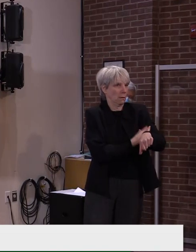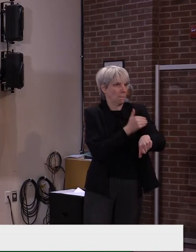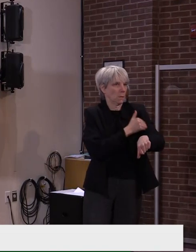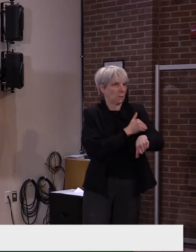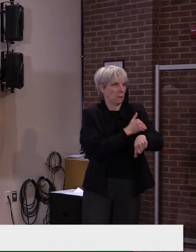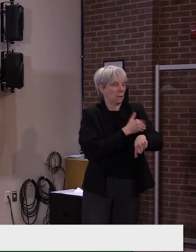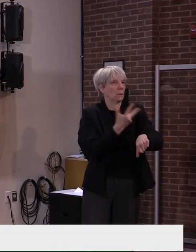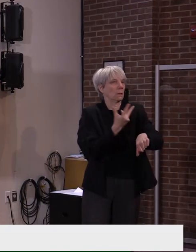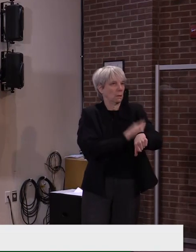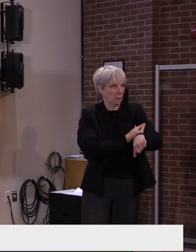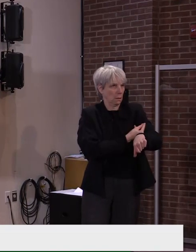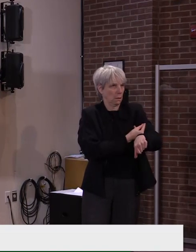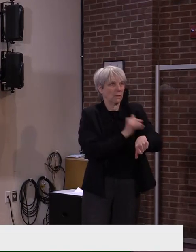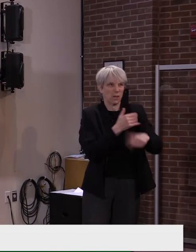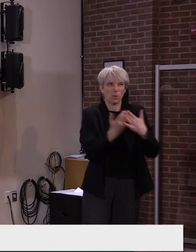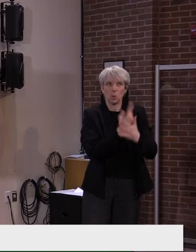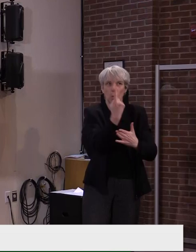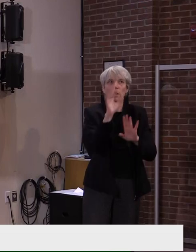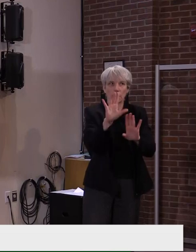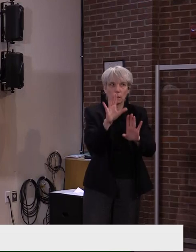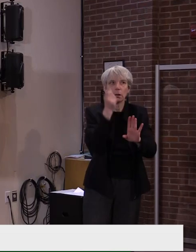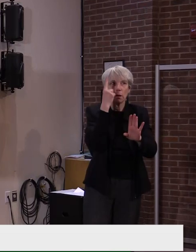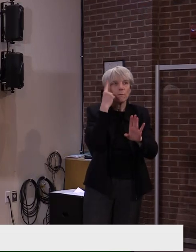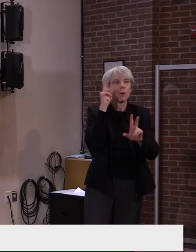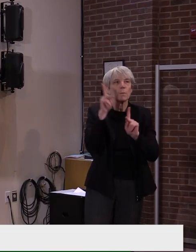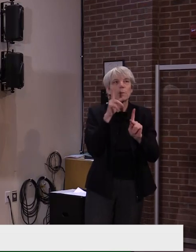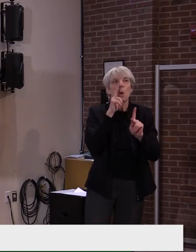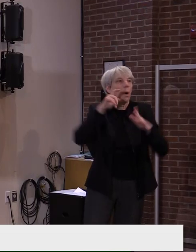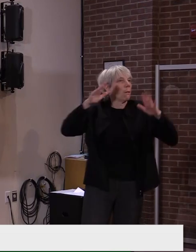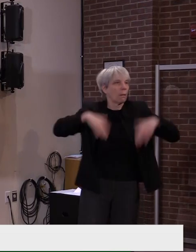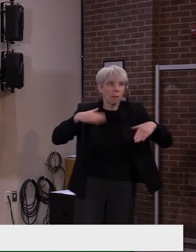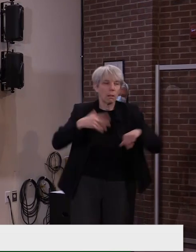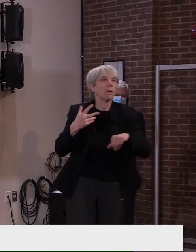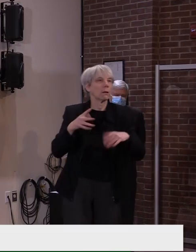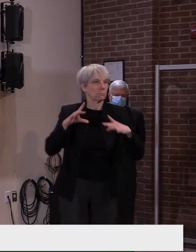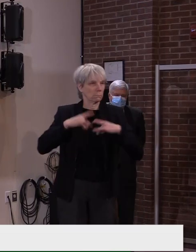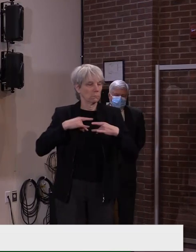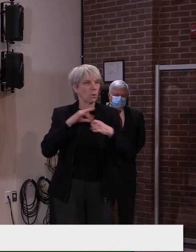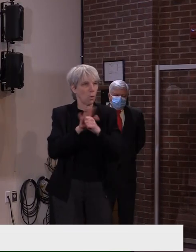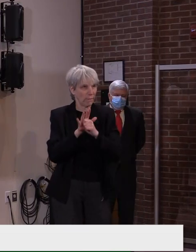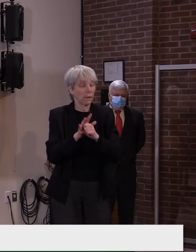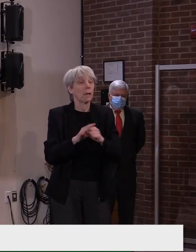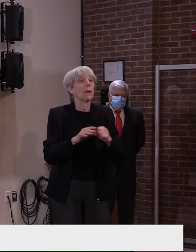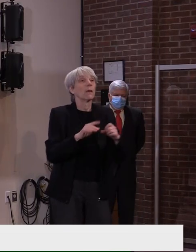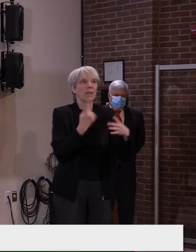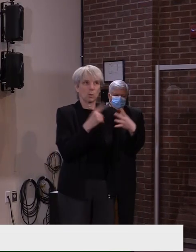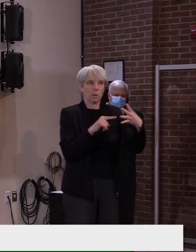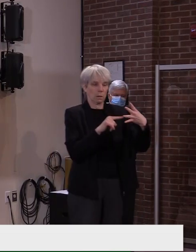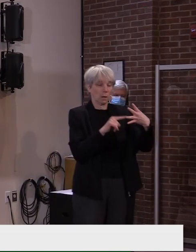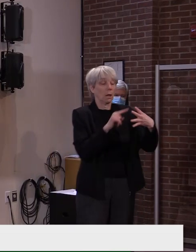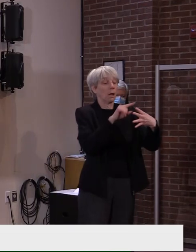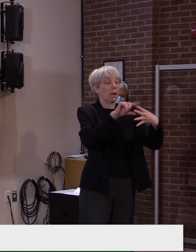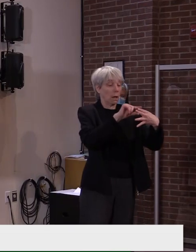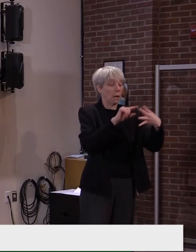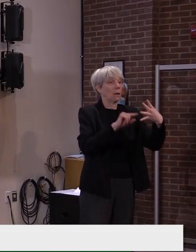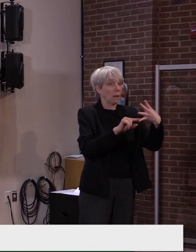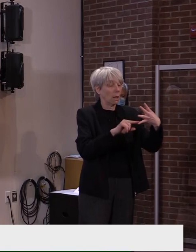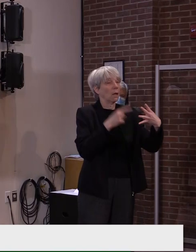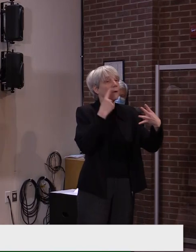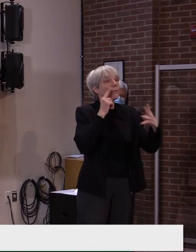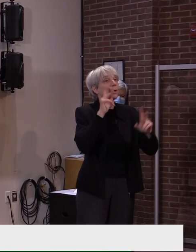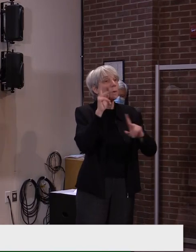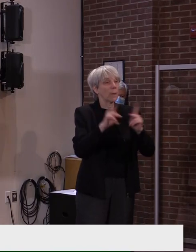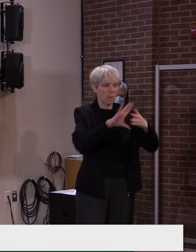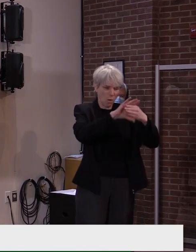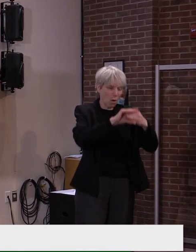other medications are intended for people who, by age or underlying medical condition, are at high risk for a